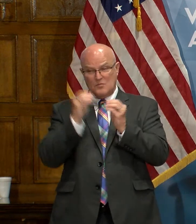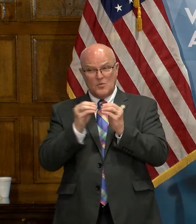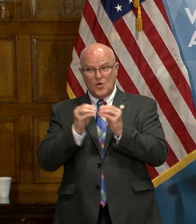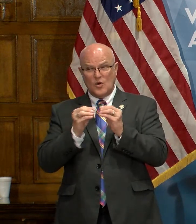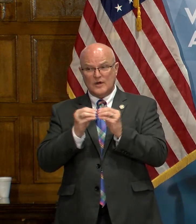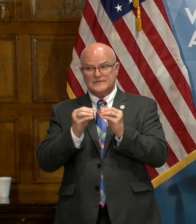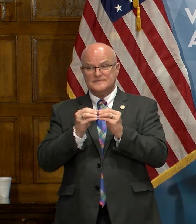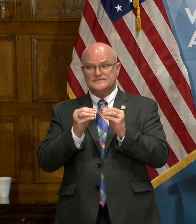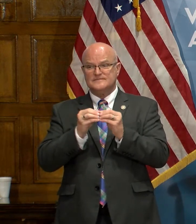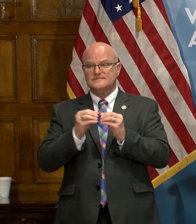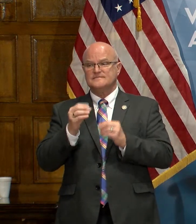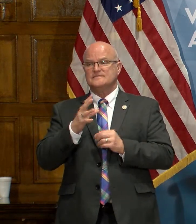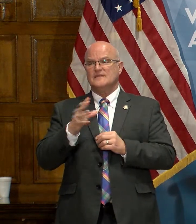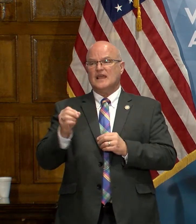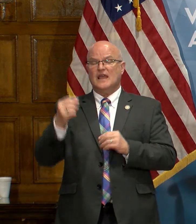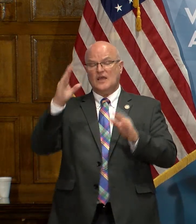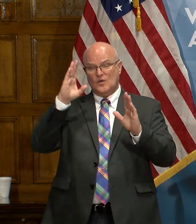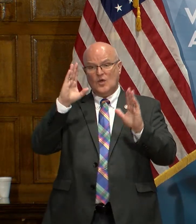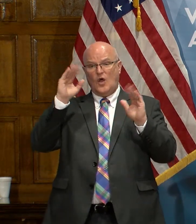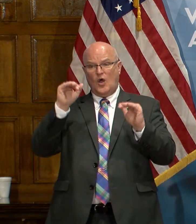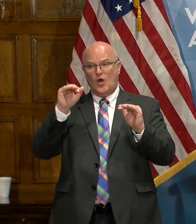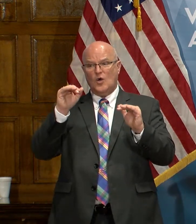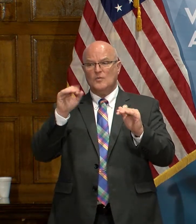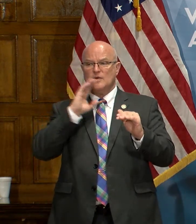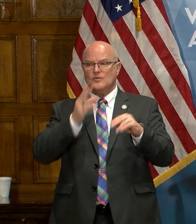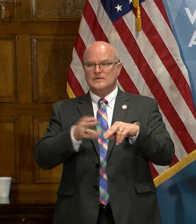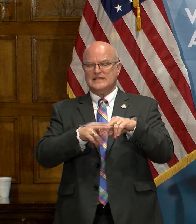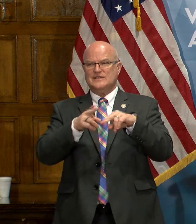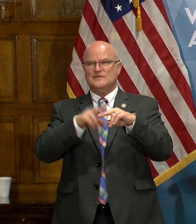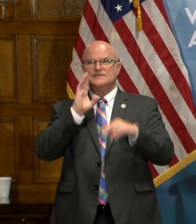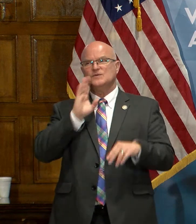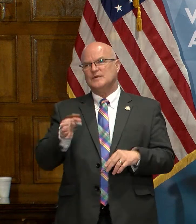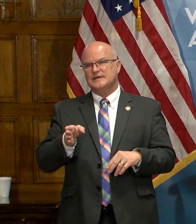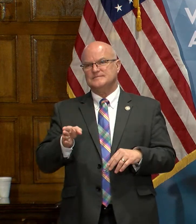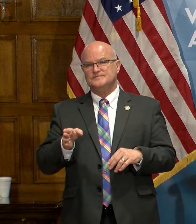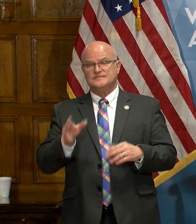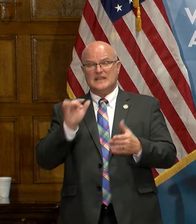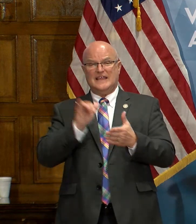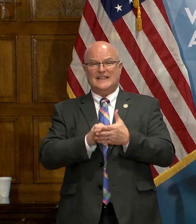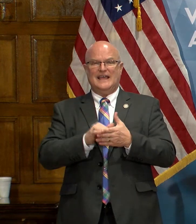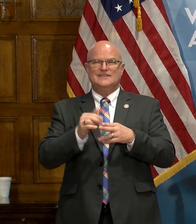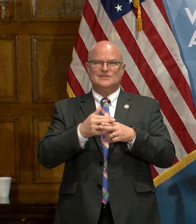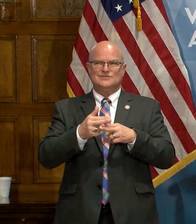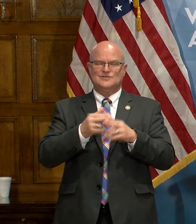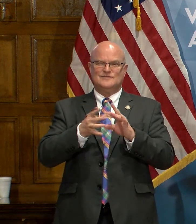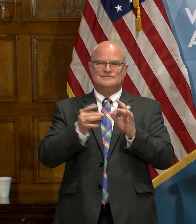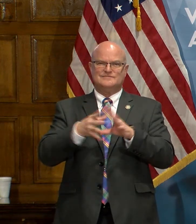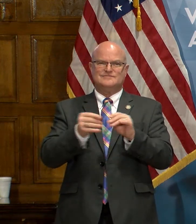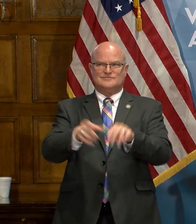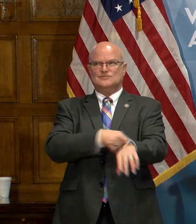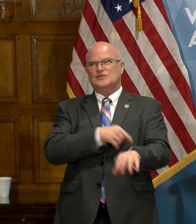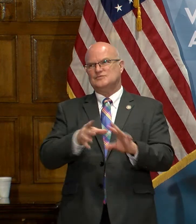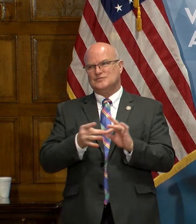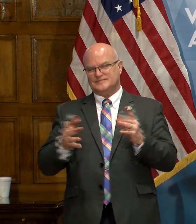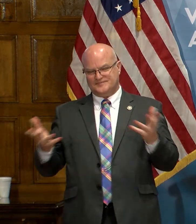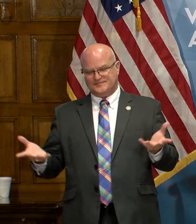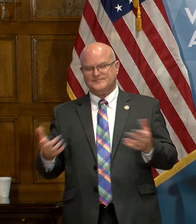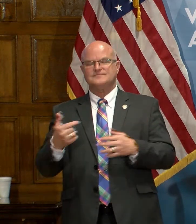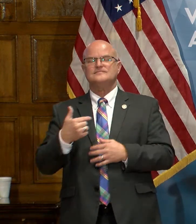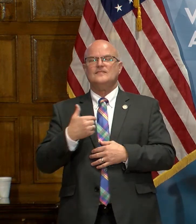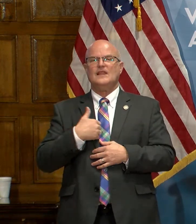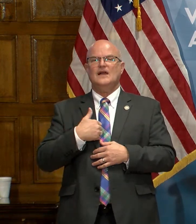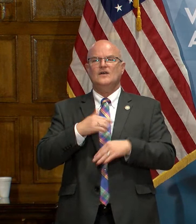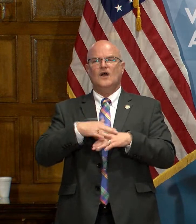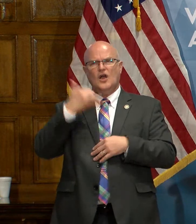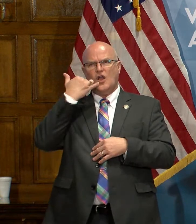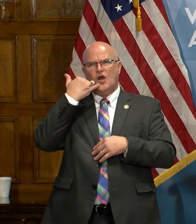more, and we hope that the supply will increase. That's a short version of the story. I